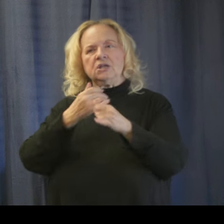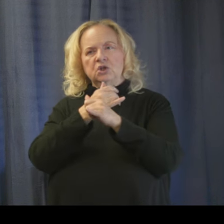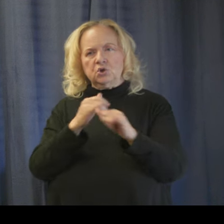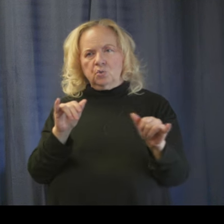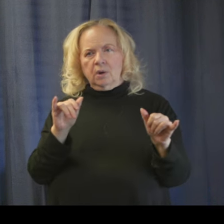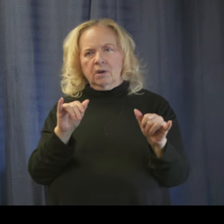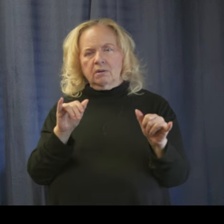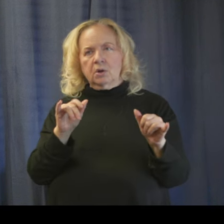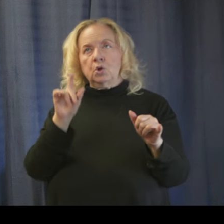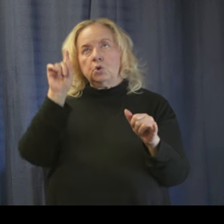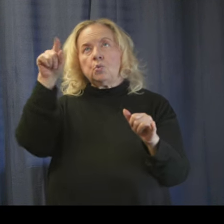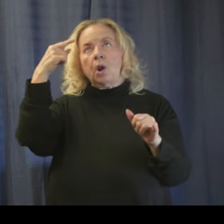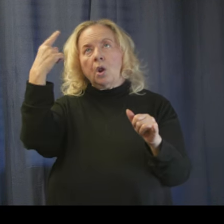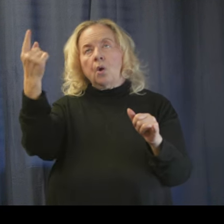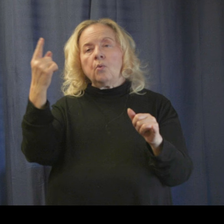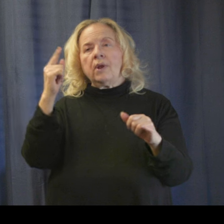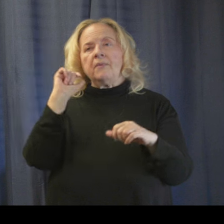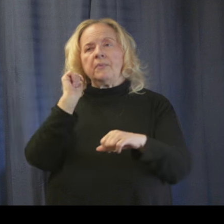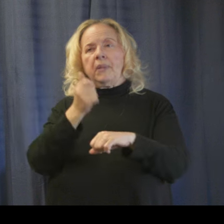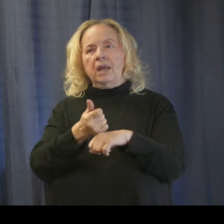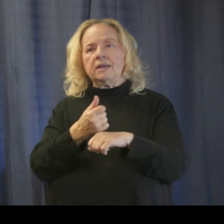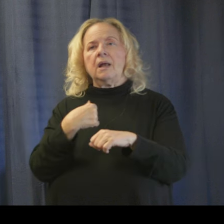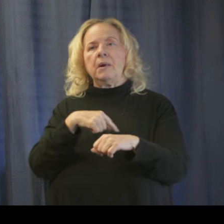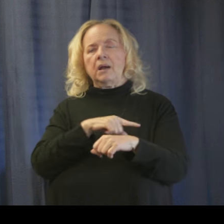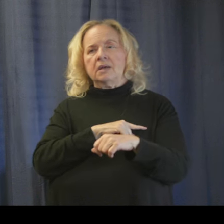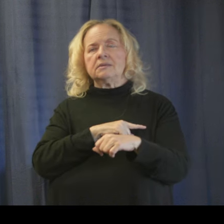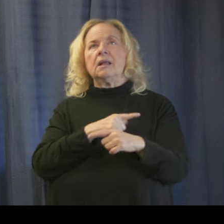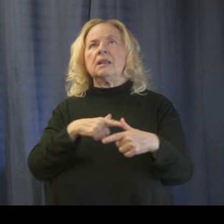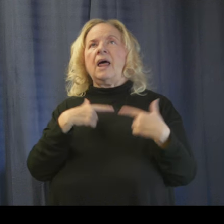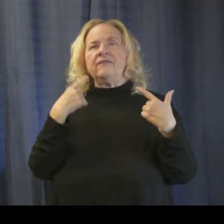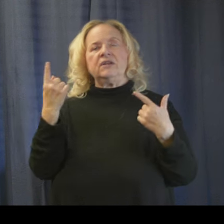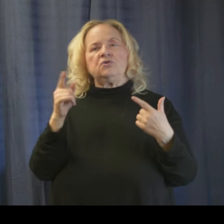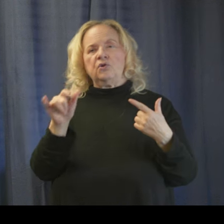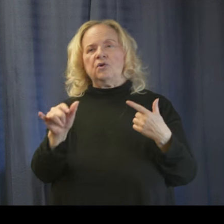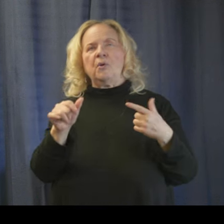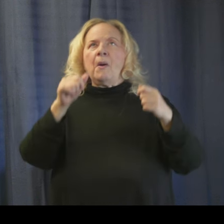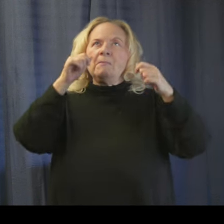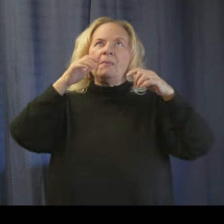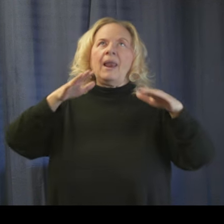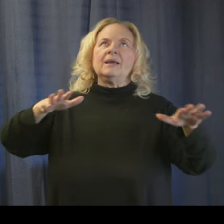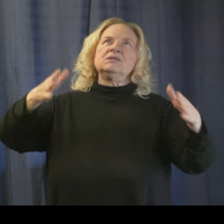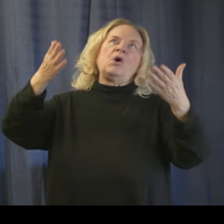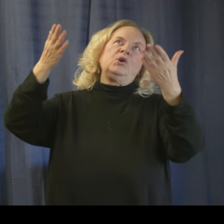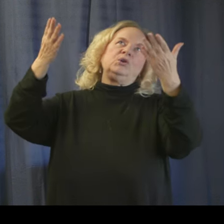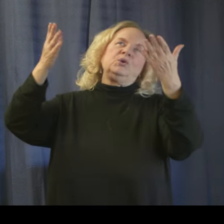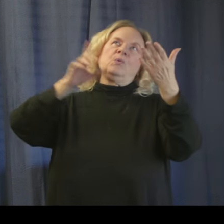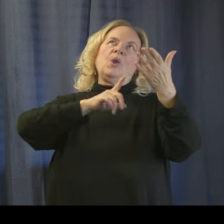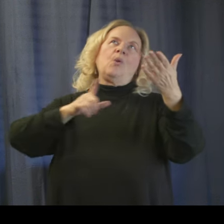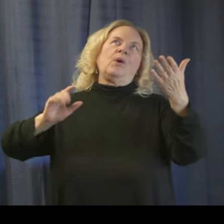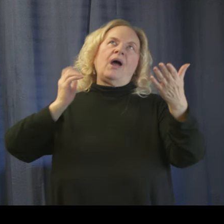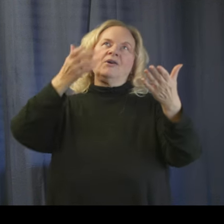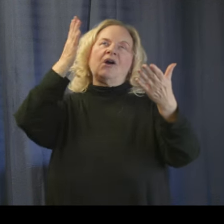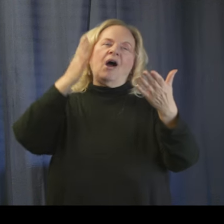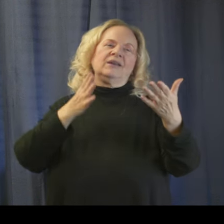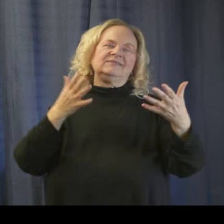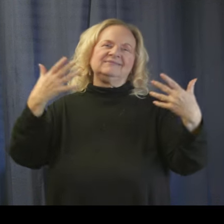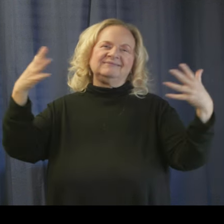of Messiah Yeshua. You alone have planted among us life eternal. Blessed are